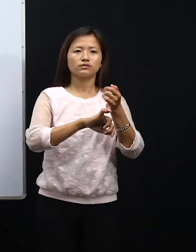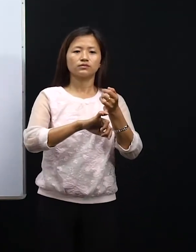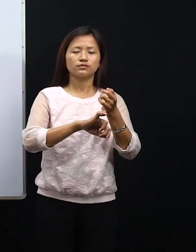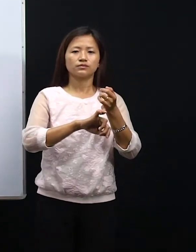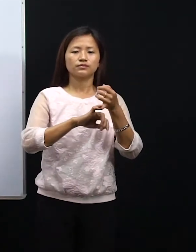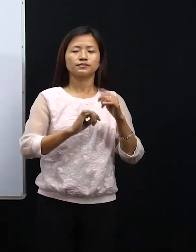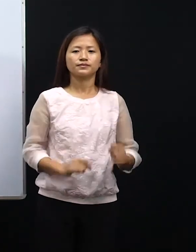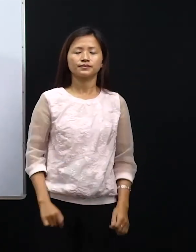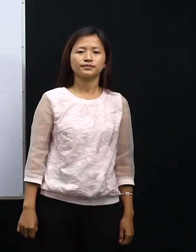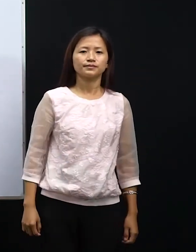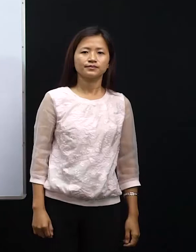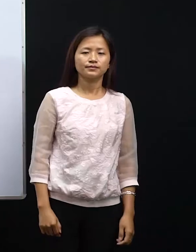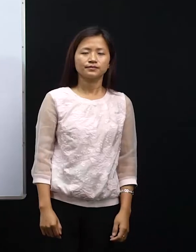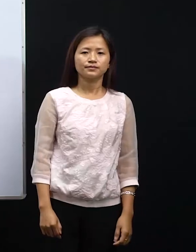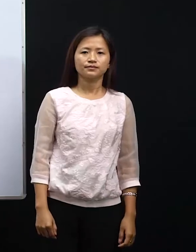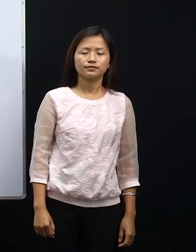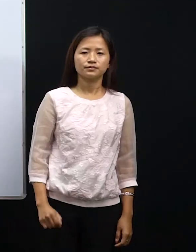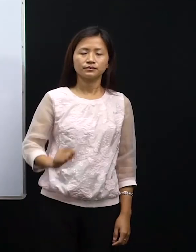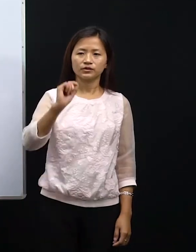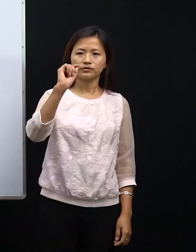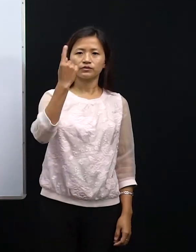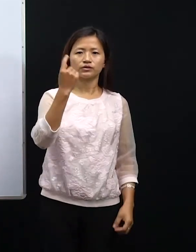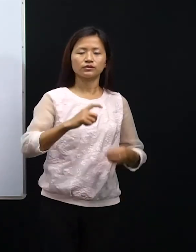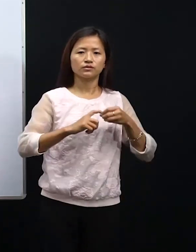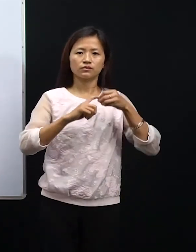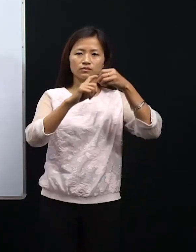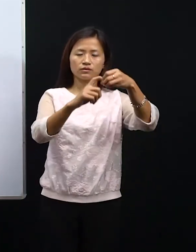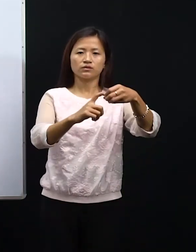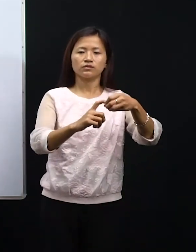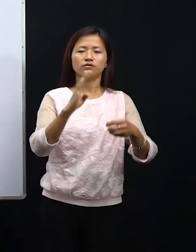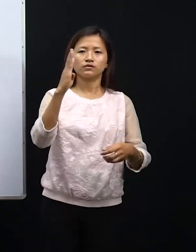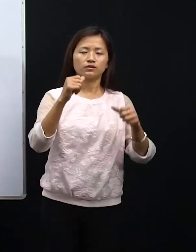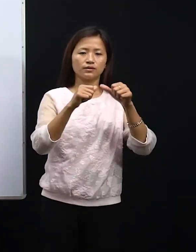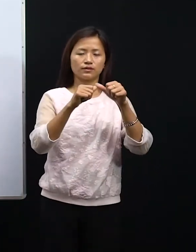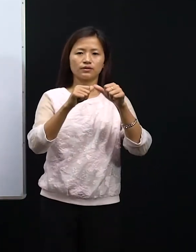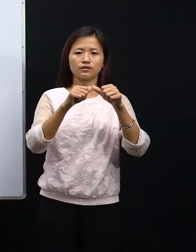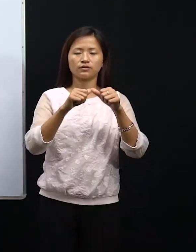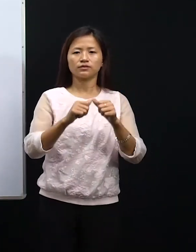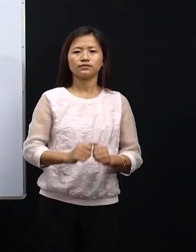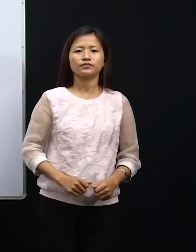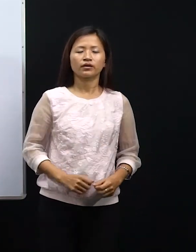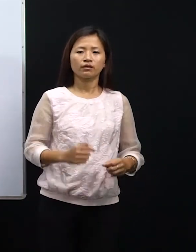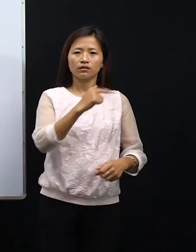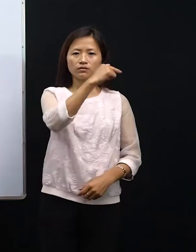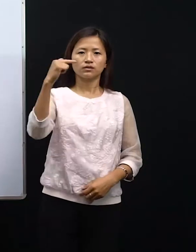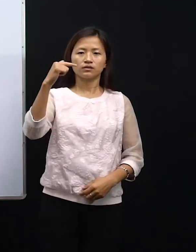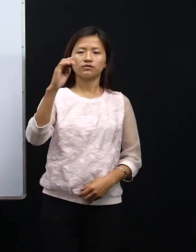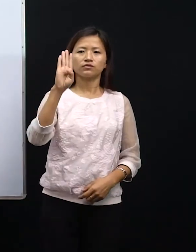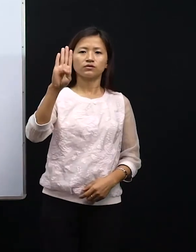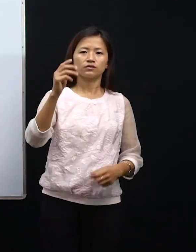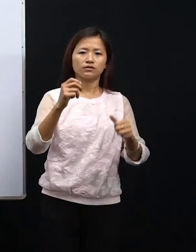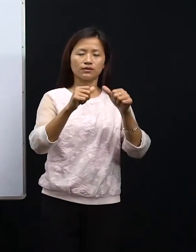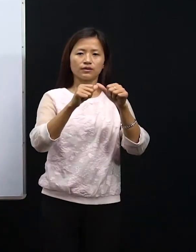question on subtraction. The first question number 4a, subtract